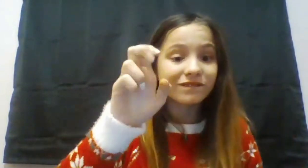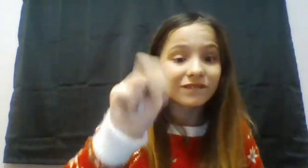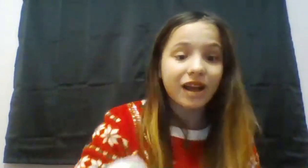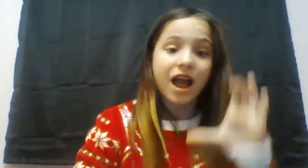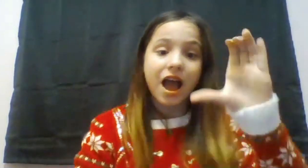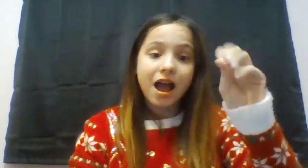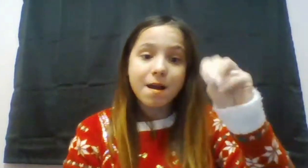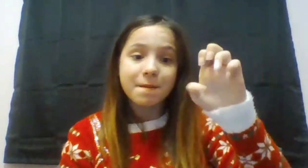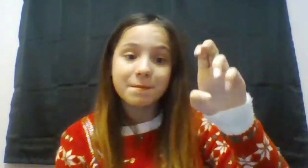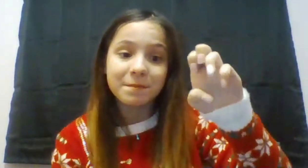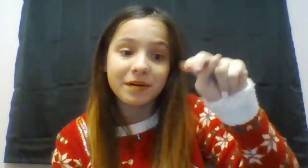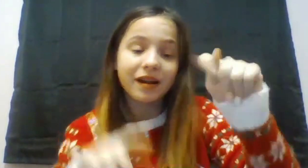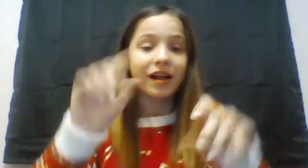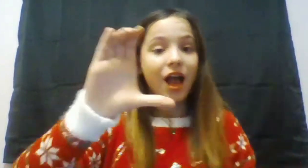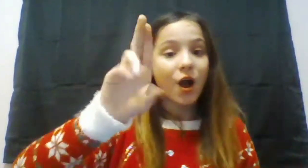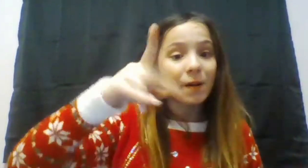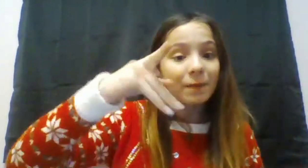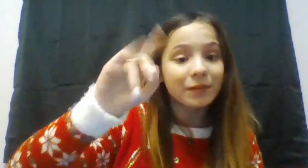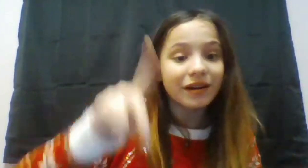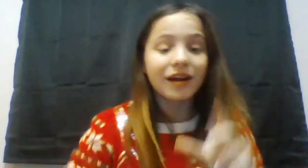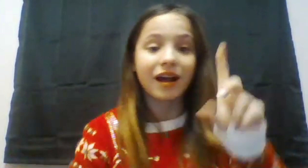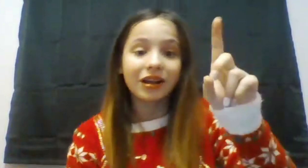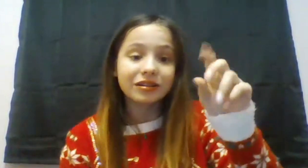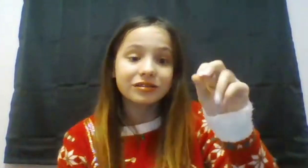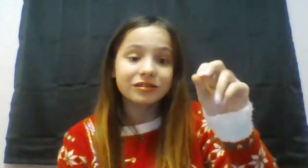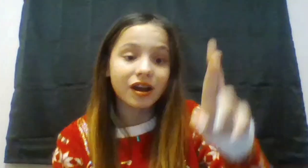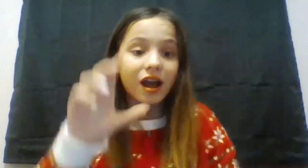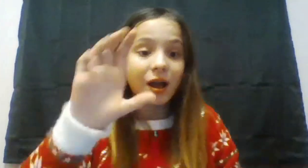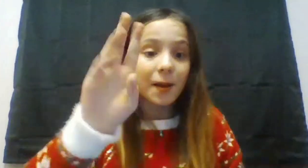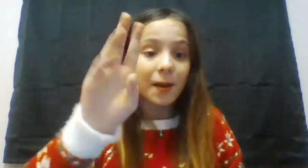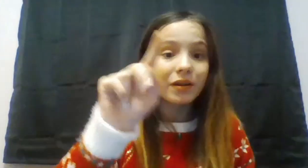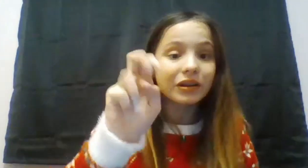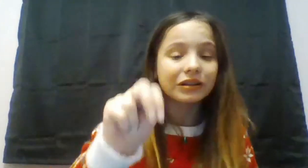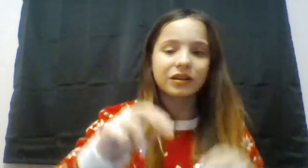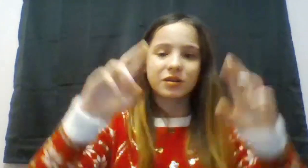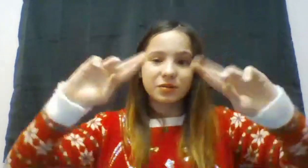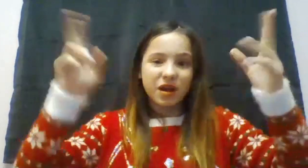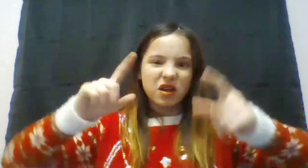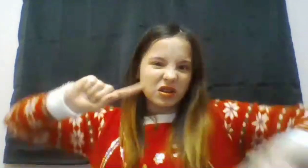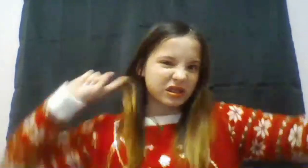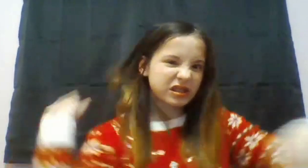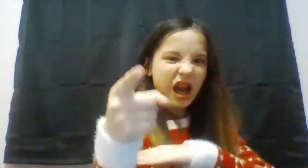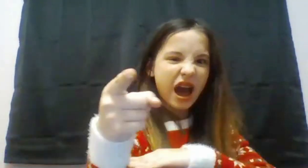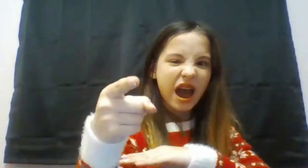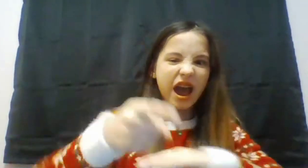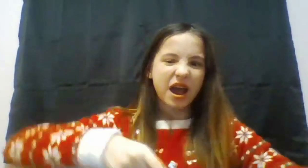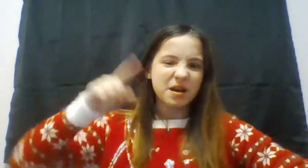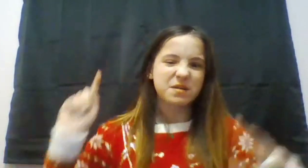name. Now Dasher, now Dancer, now Prancer and Vixen, on Comet, on Cupid, on Donner and Blitzen, to the top of